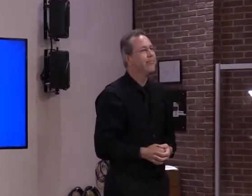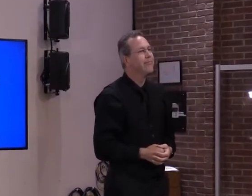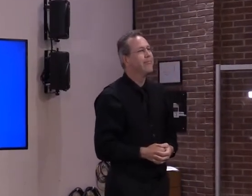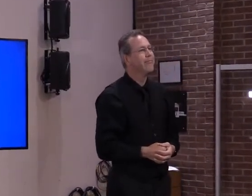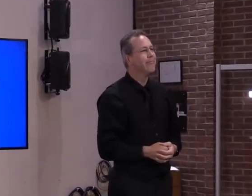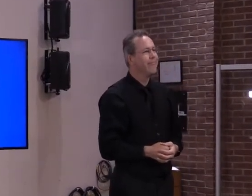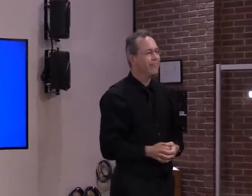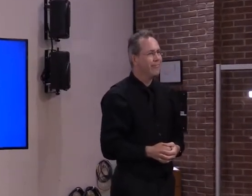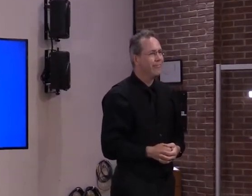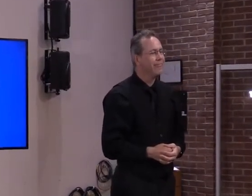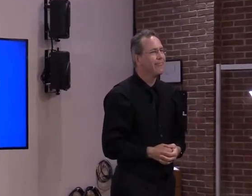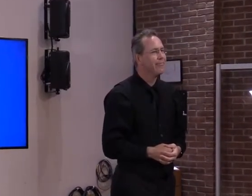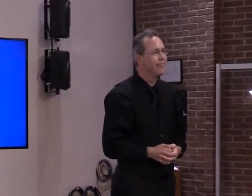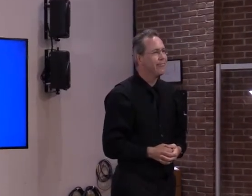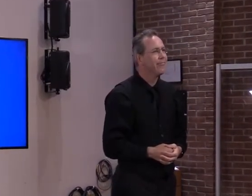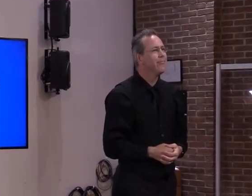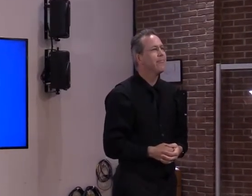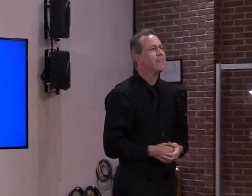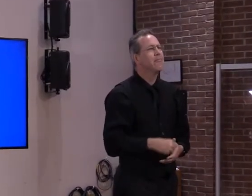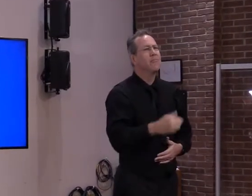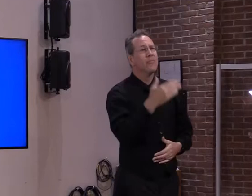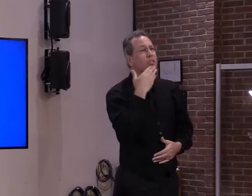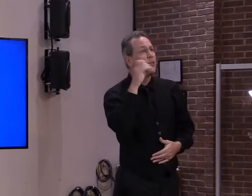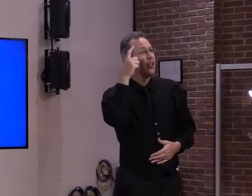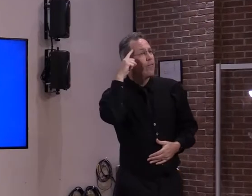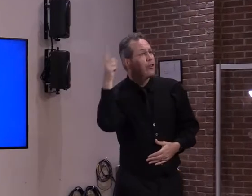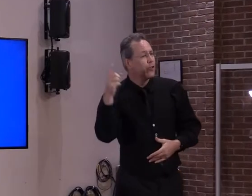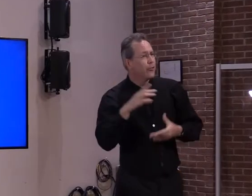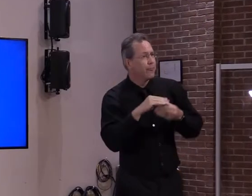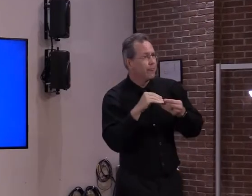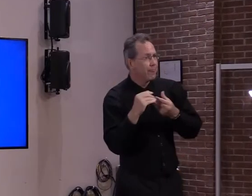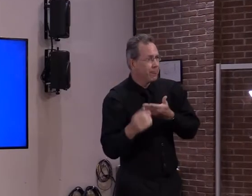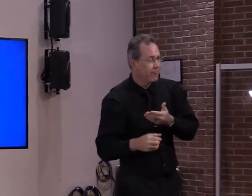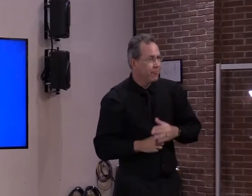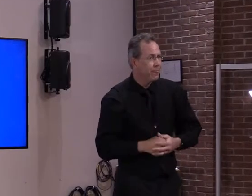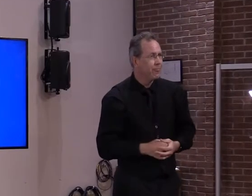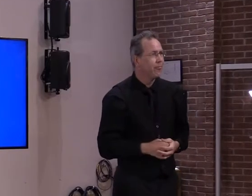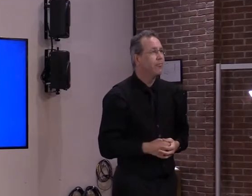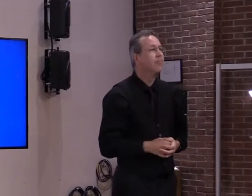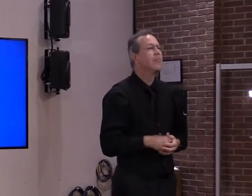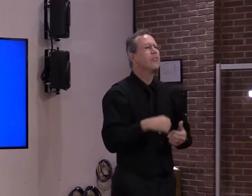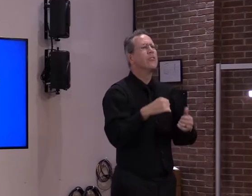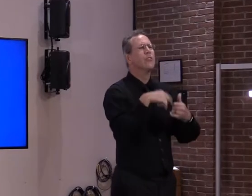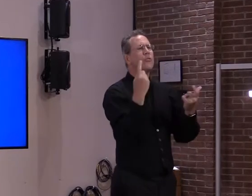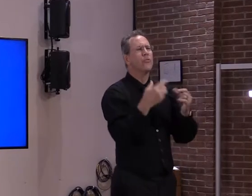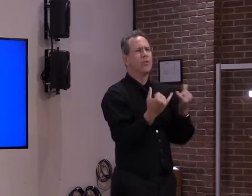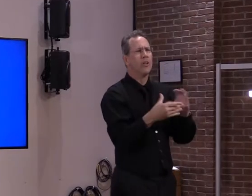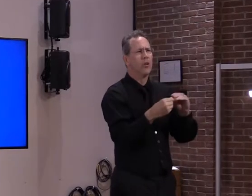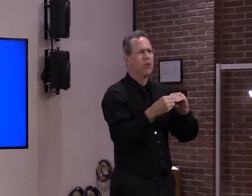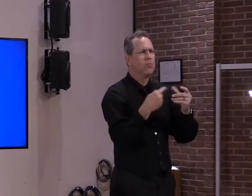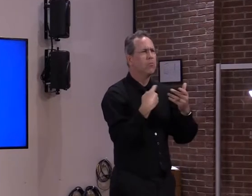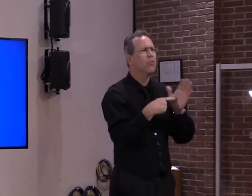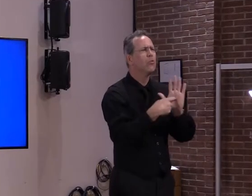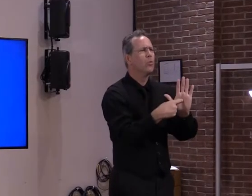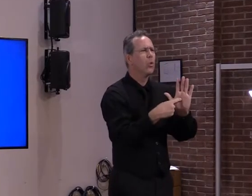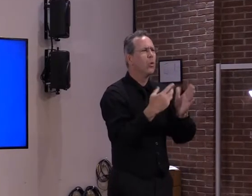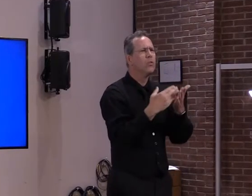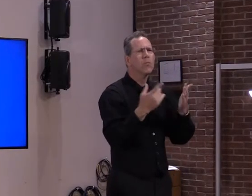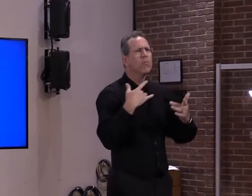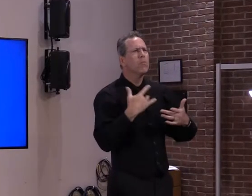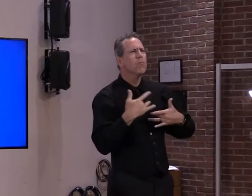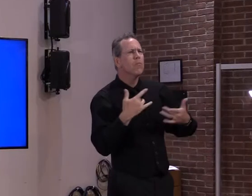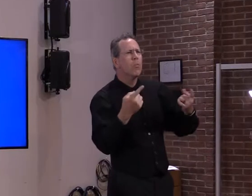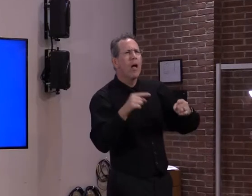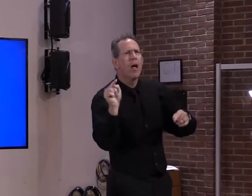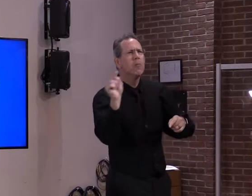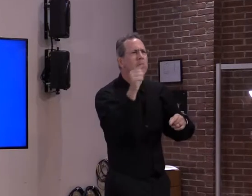Thank you very much, Governor, and good afternoon, everyone. Today, I wanted to provide an update on the improving trends and outlooks here in Vermont and